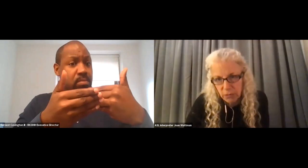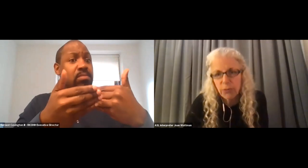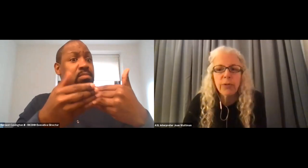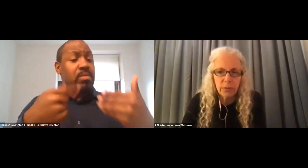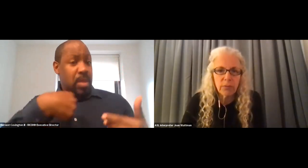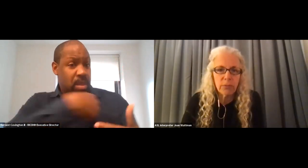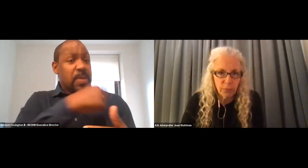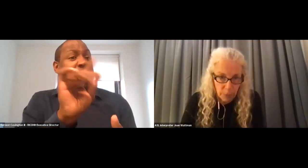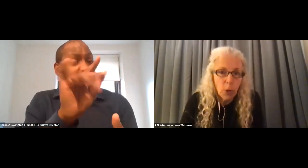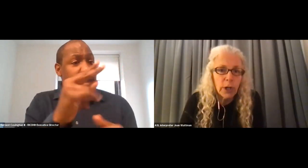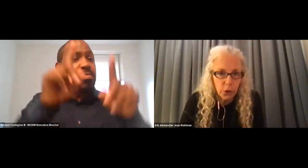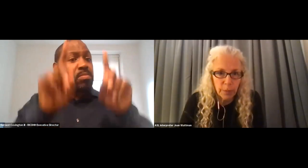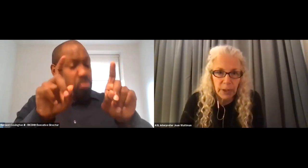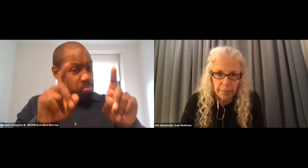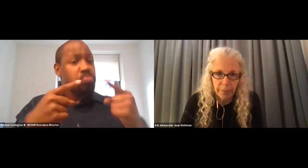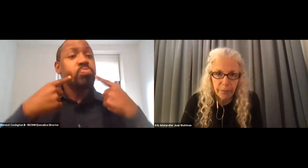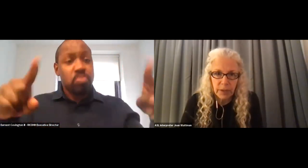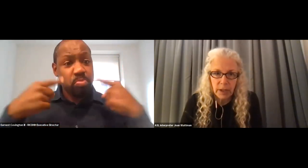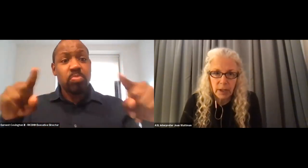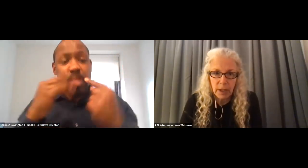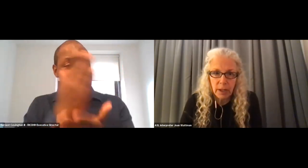through remote interpreting